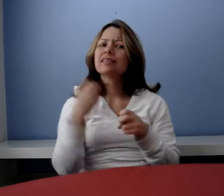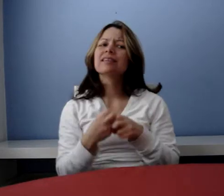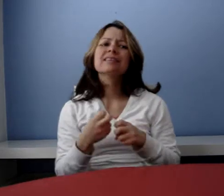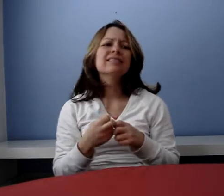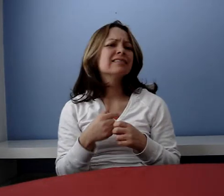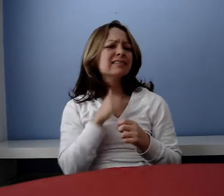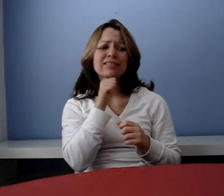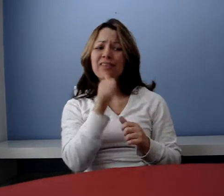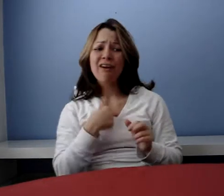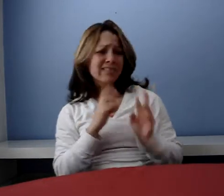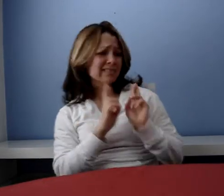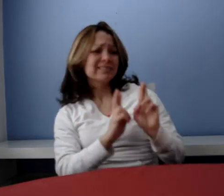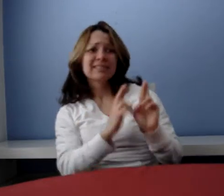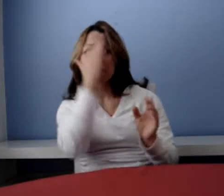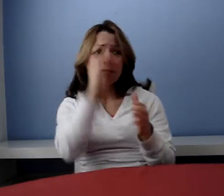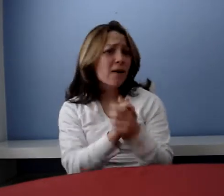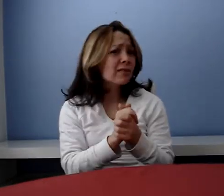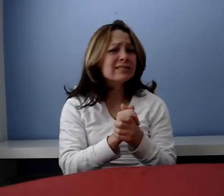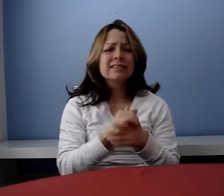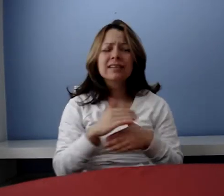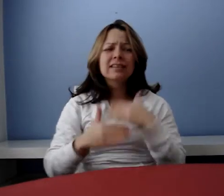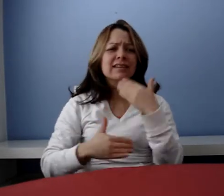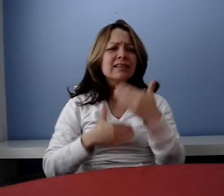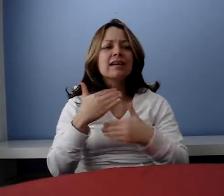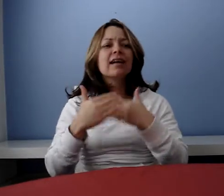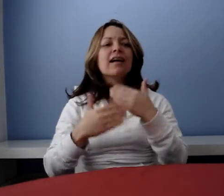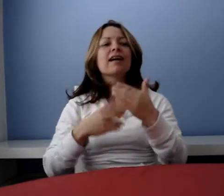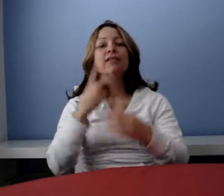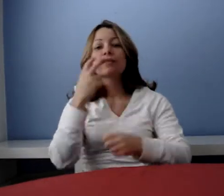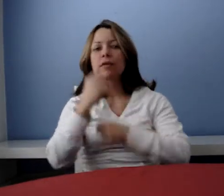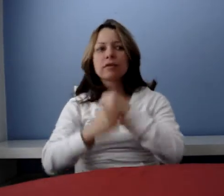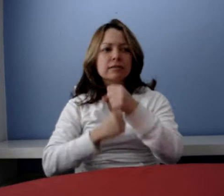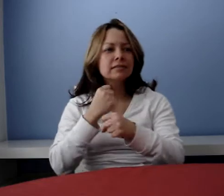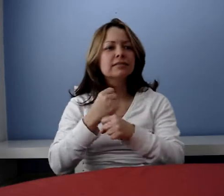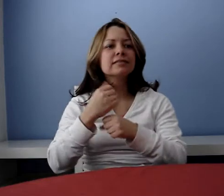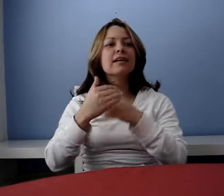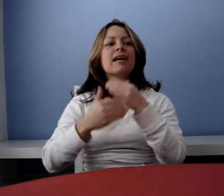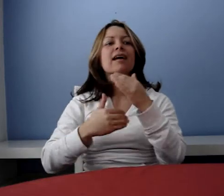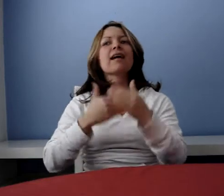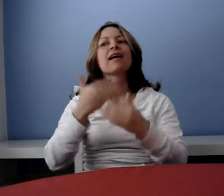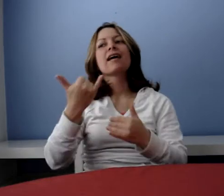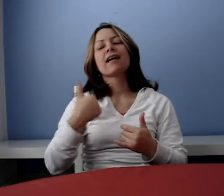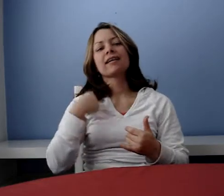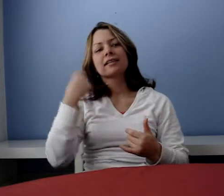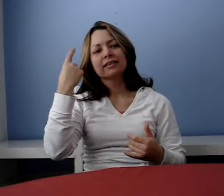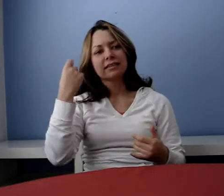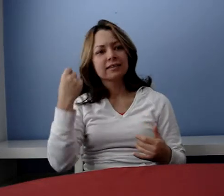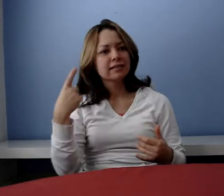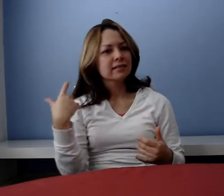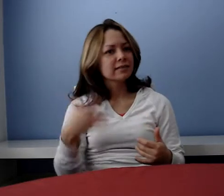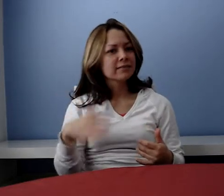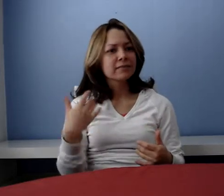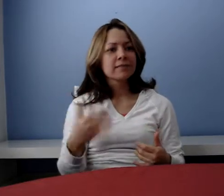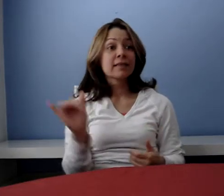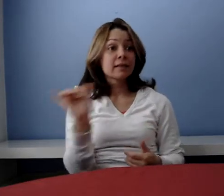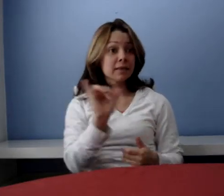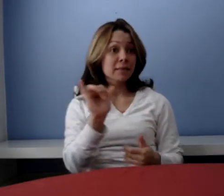Nothing, I'm just going to watch TV. Okay, then go watch TV. Okay? Can you play with me, Daddy? I will get you